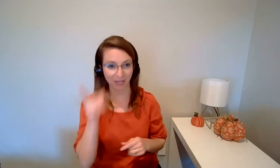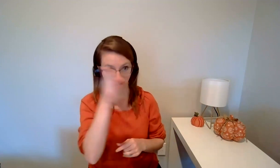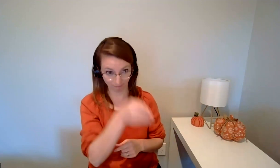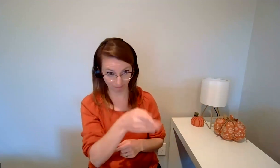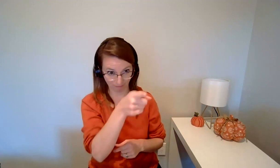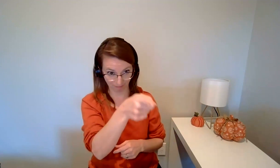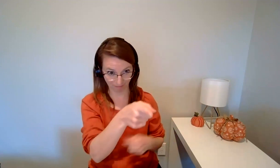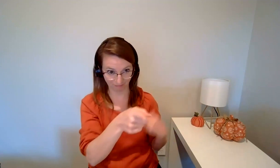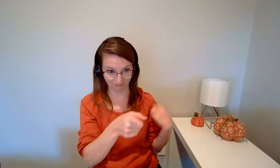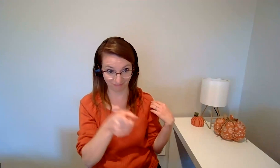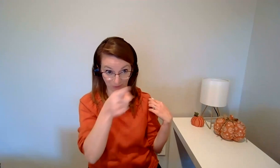okay.